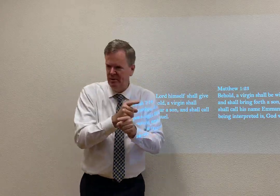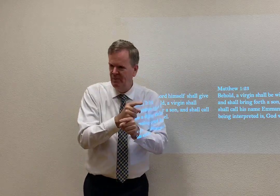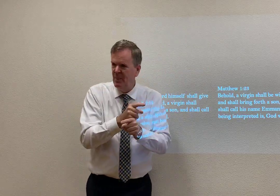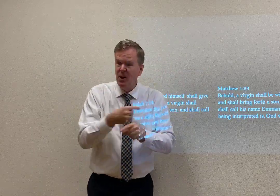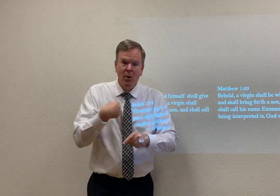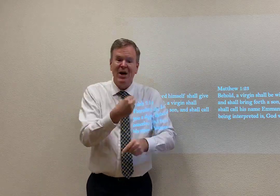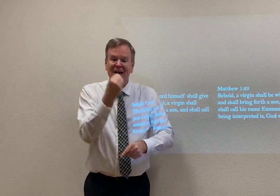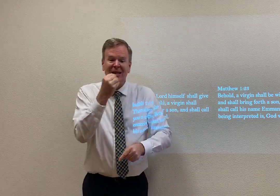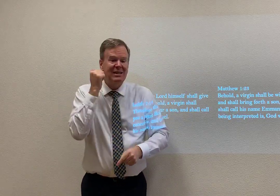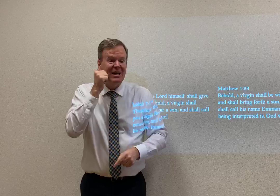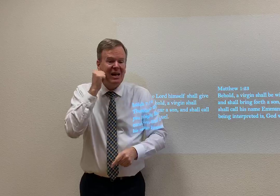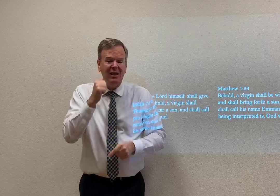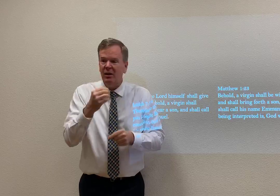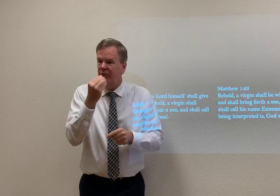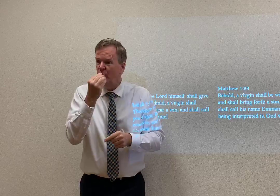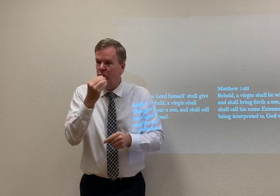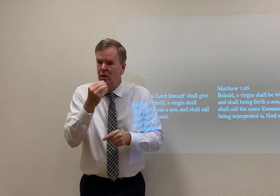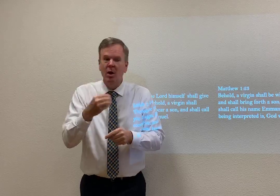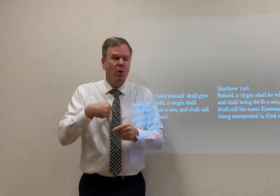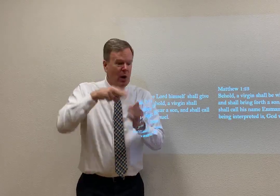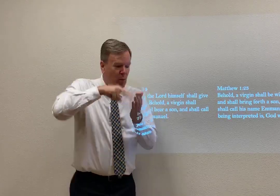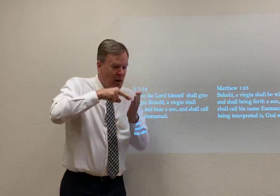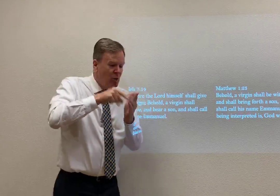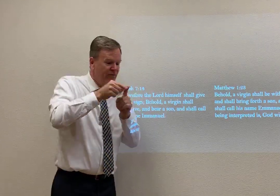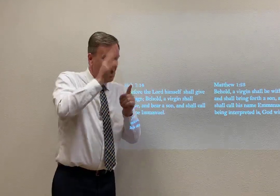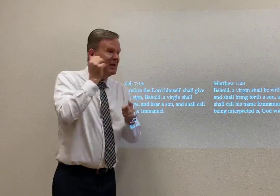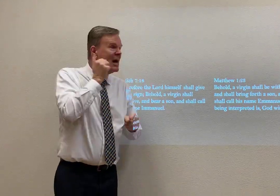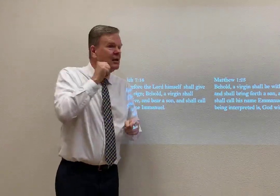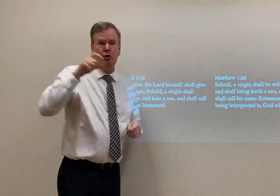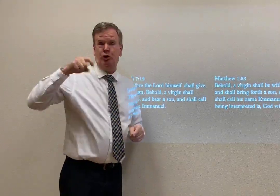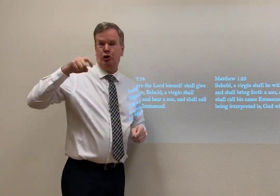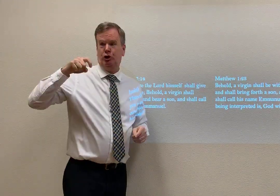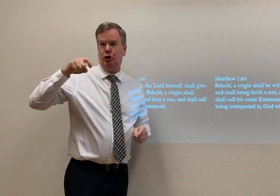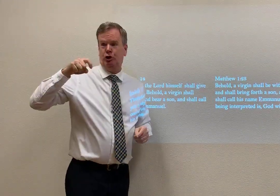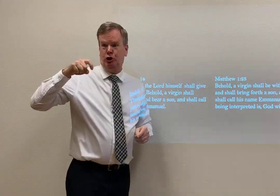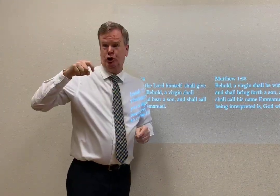Right. We eat daily. We eat food daily. We need to be reading our Word of God daily.